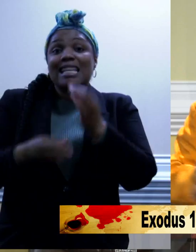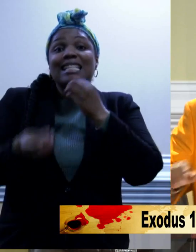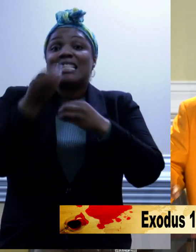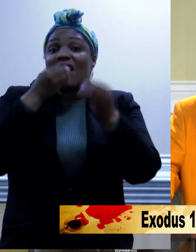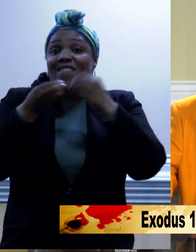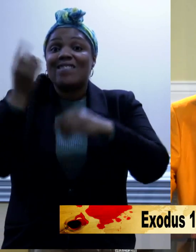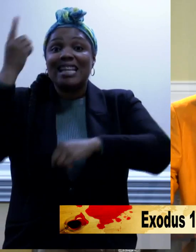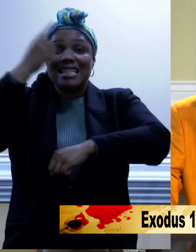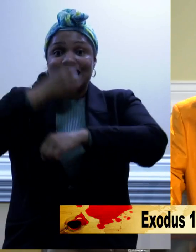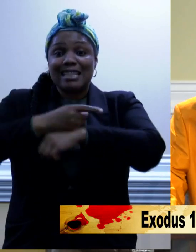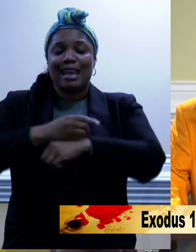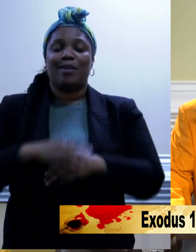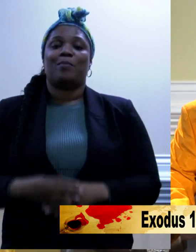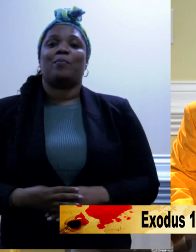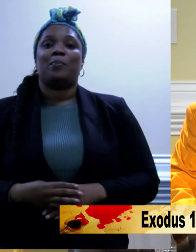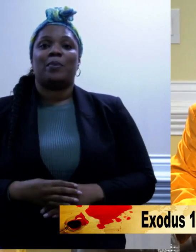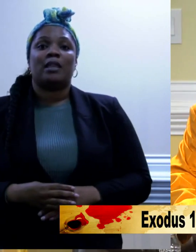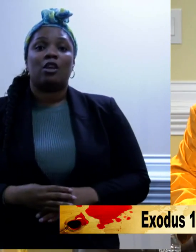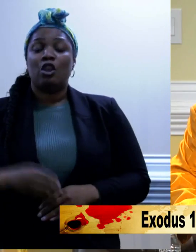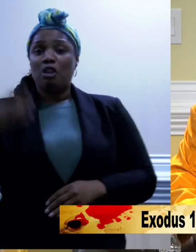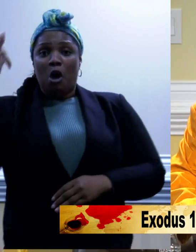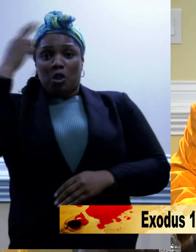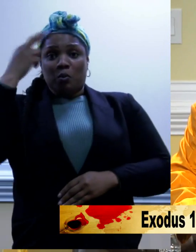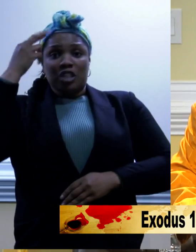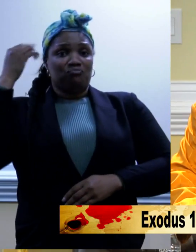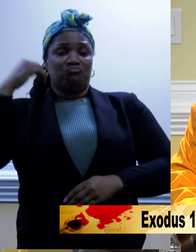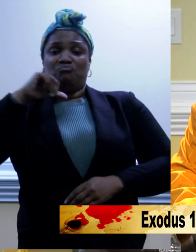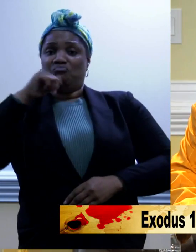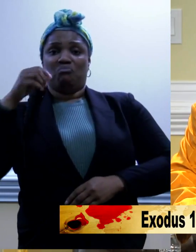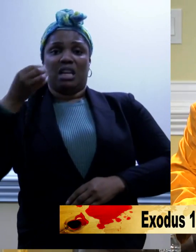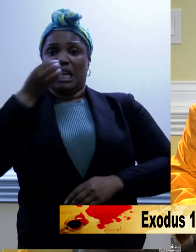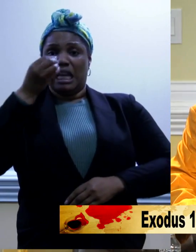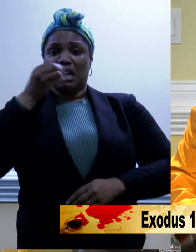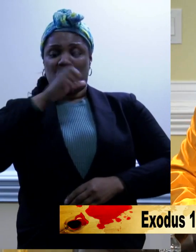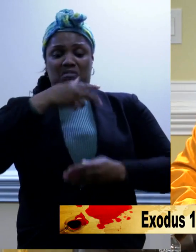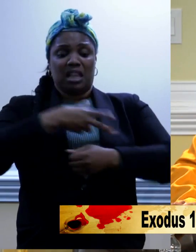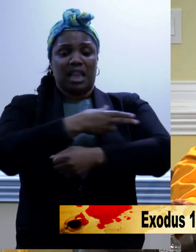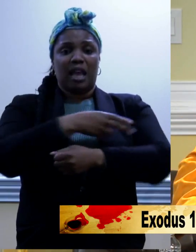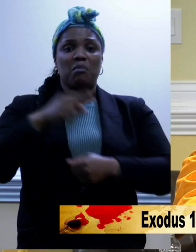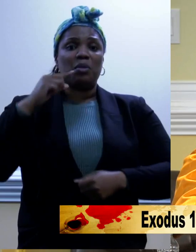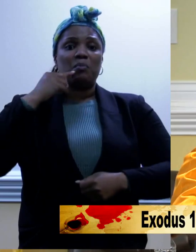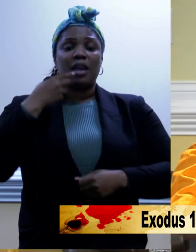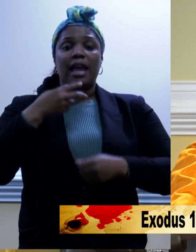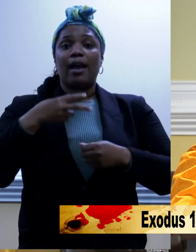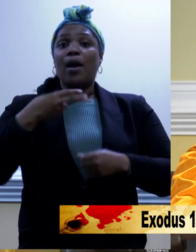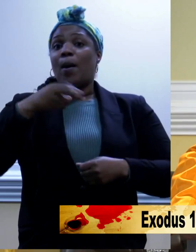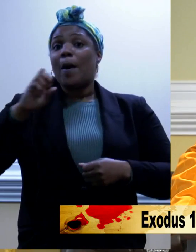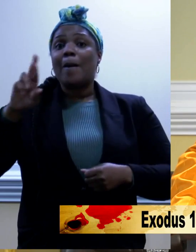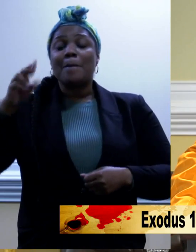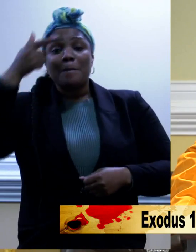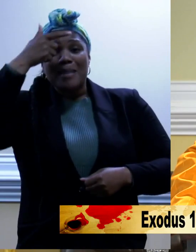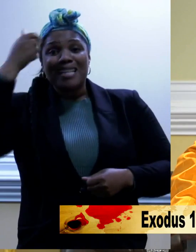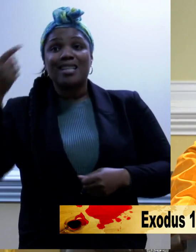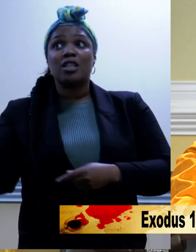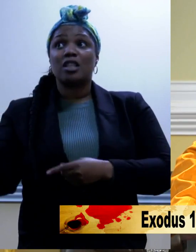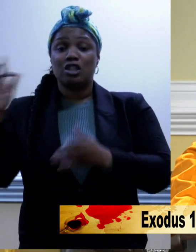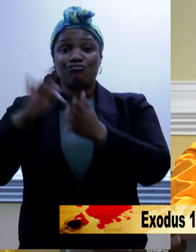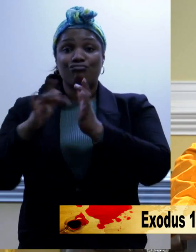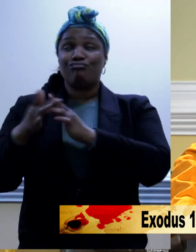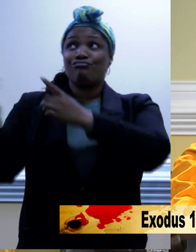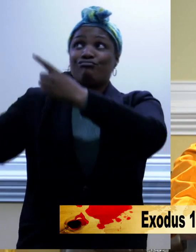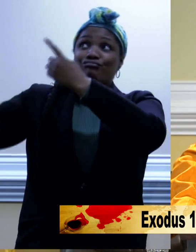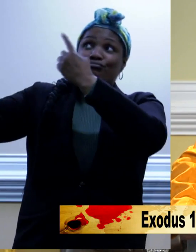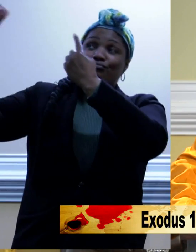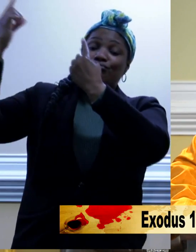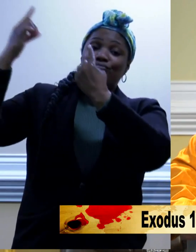sisters and brothers. The only reason we're not eating the lamb and the bitter herb is because Jesus came. Yes. And we're going to show you